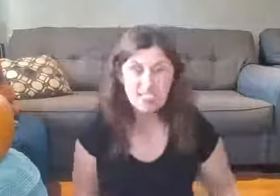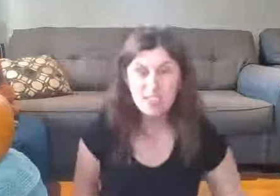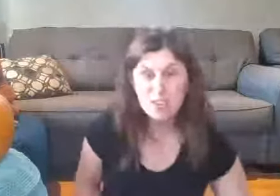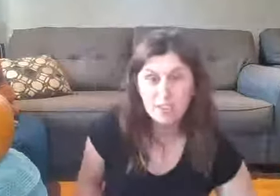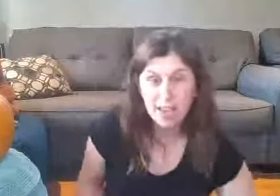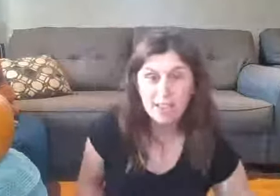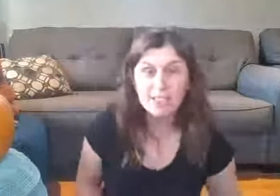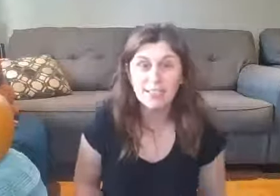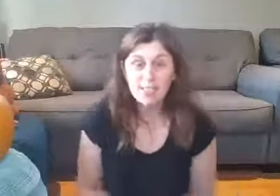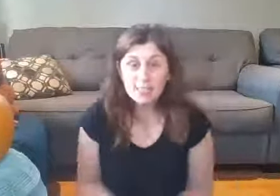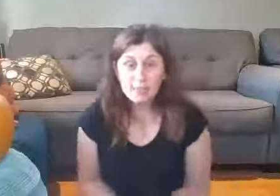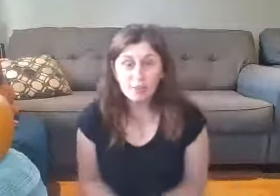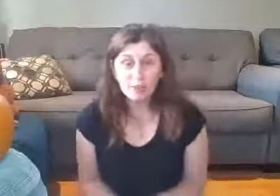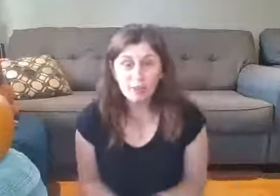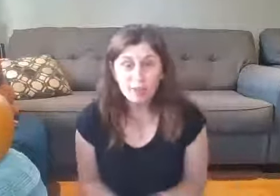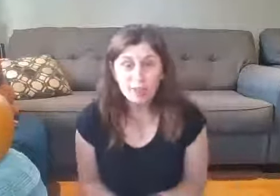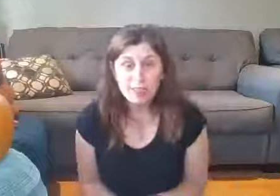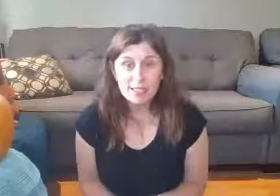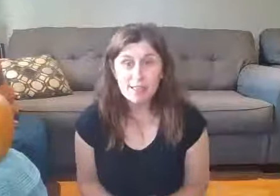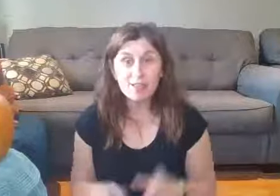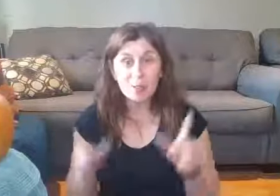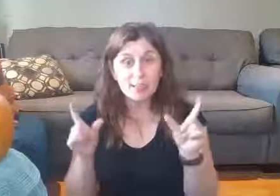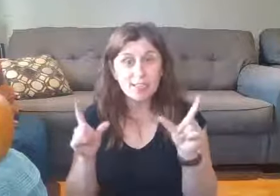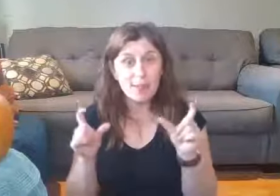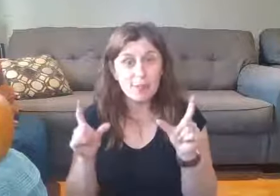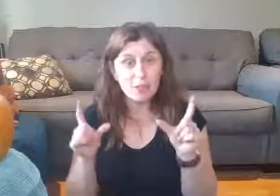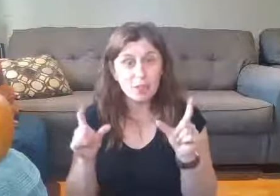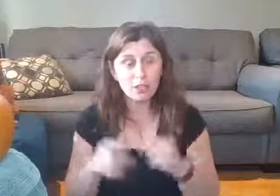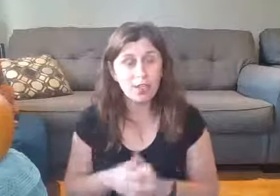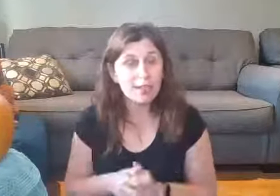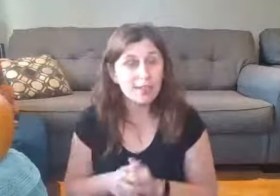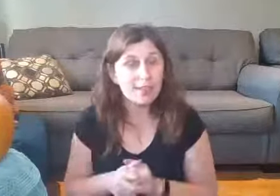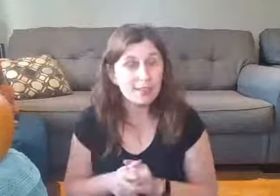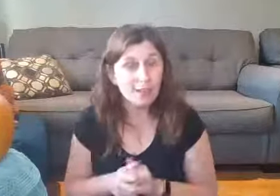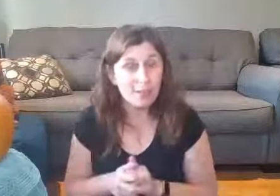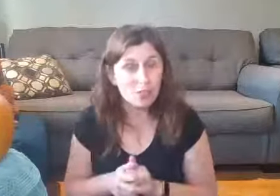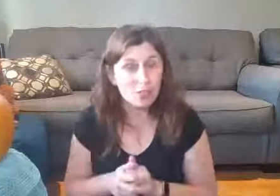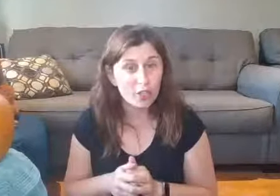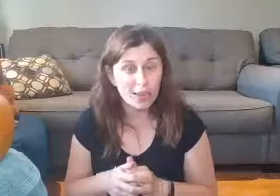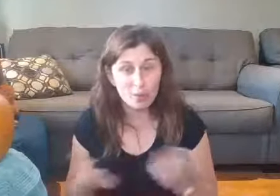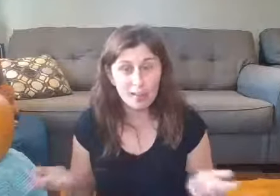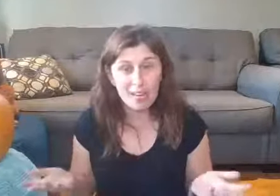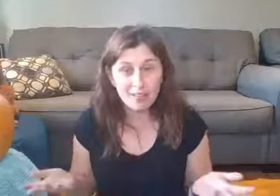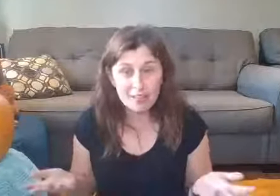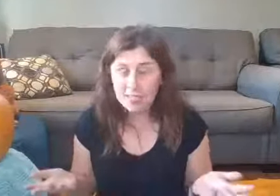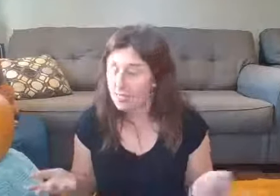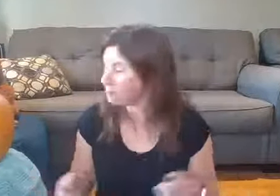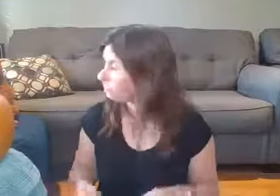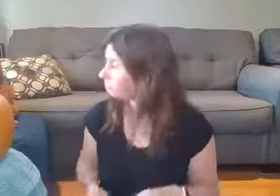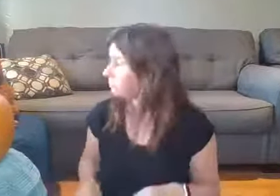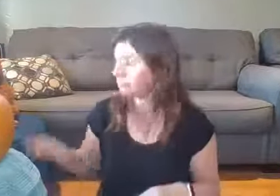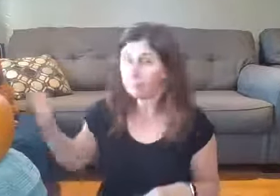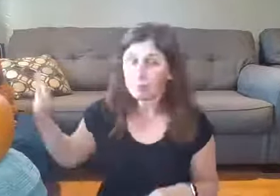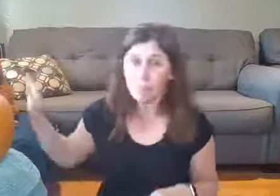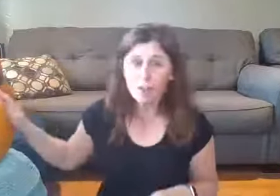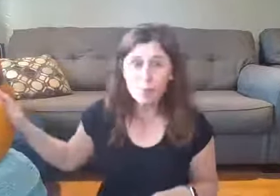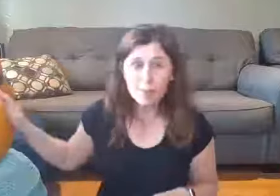you can find to make on a grocery list. If you want to snap a picture and send it in the comments, you can. We love to see them. I'm going to go put my